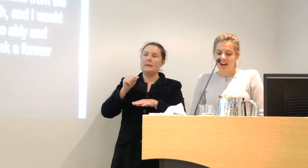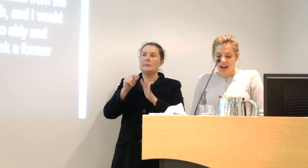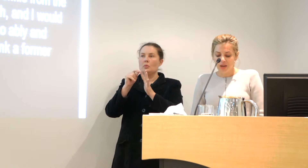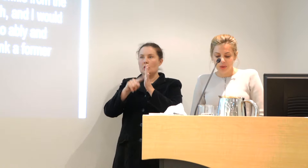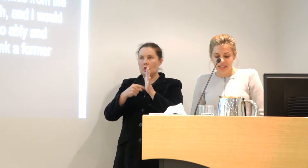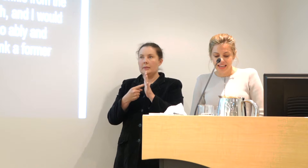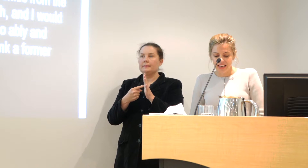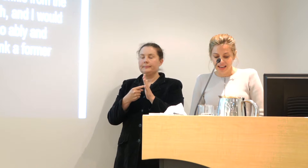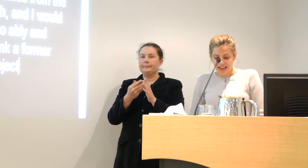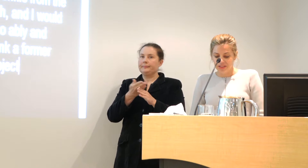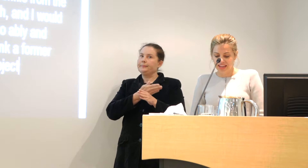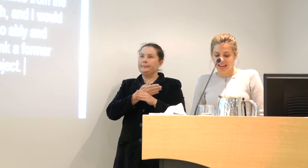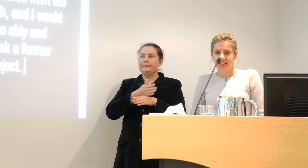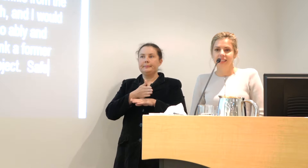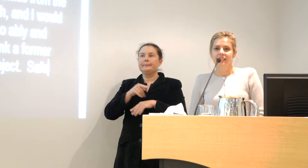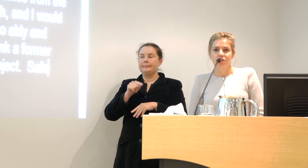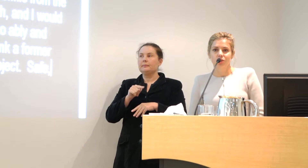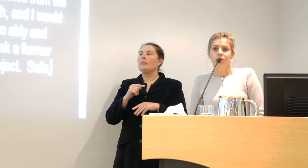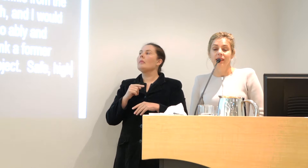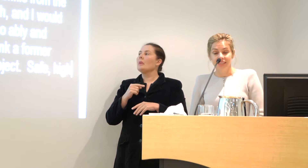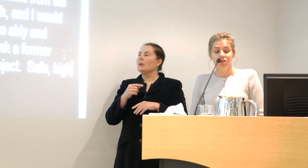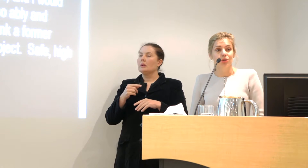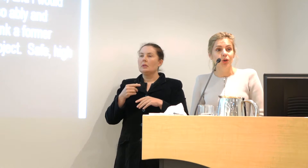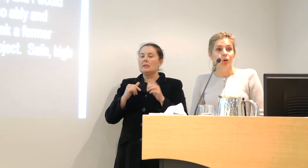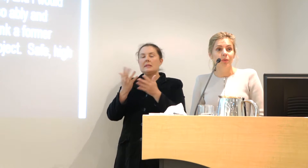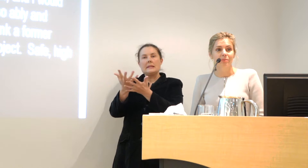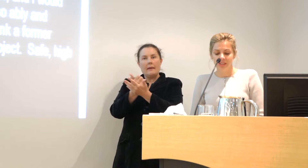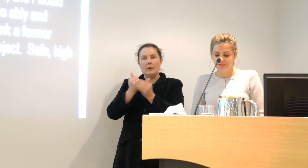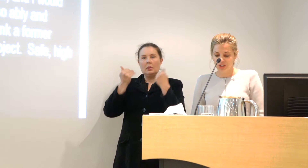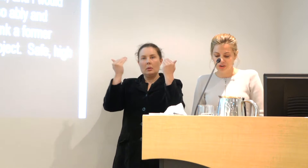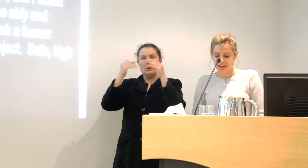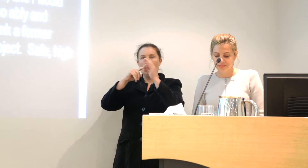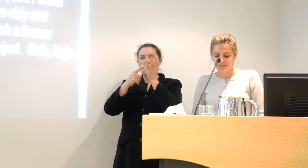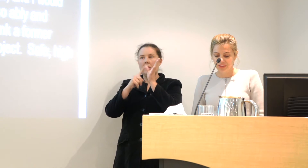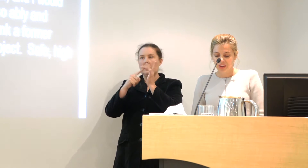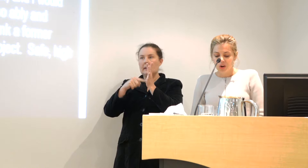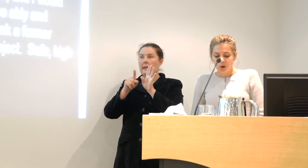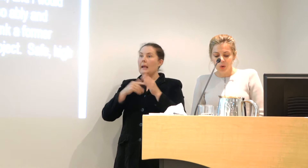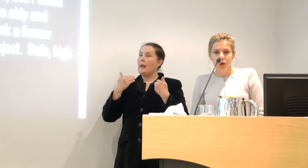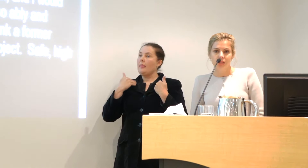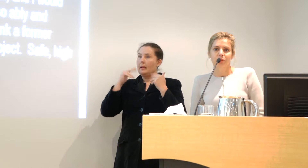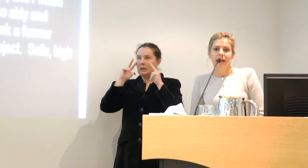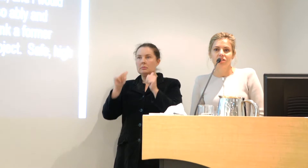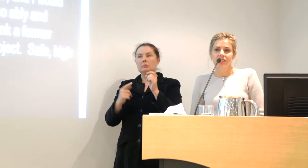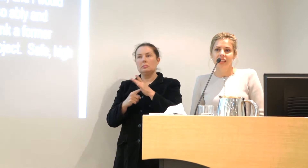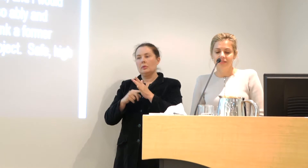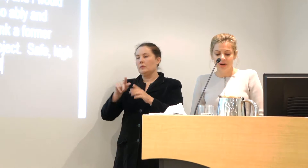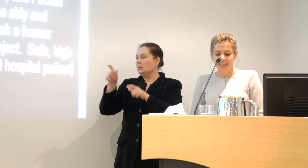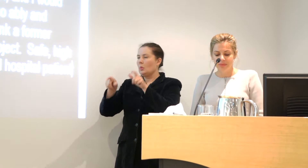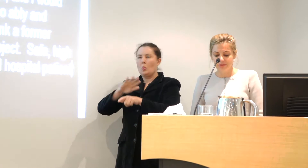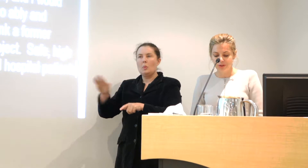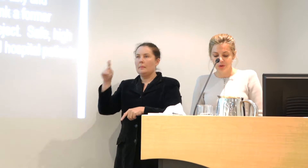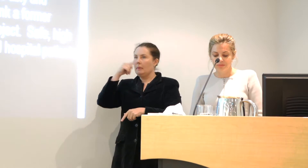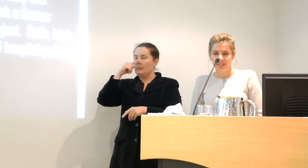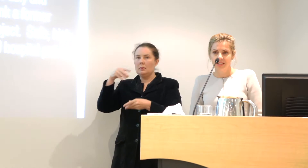Safe, high quality healthcare is essential to all people in Victoria. All hospital patients have the